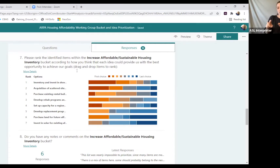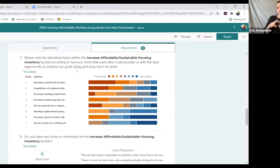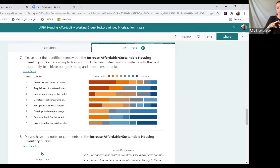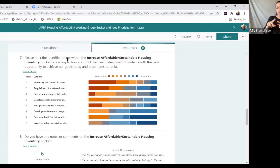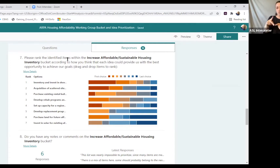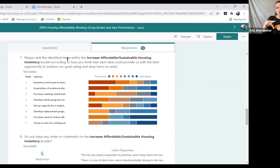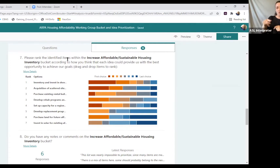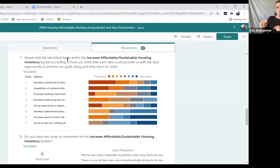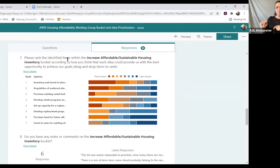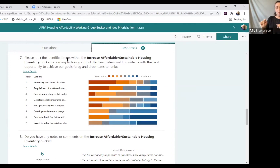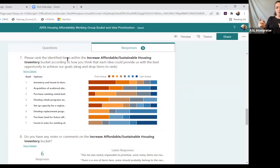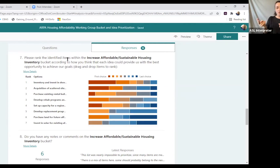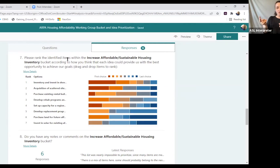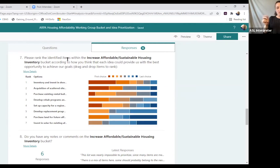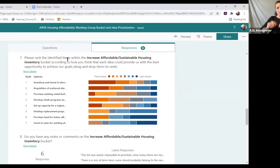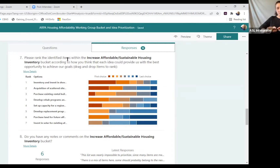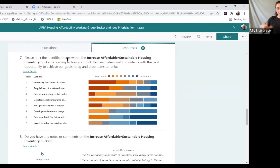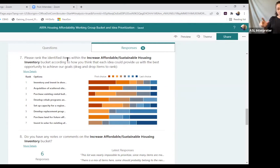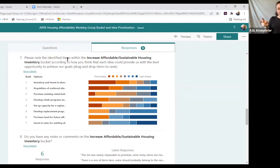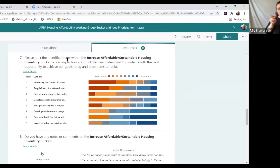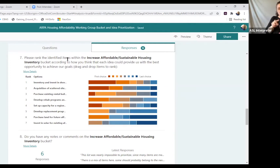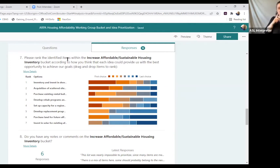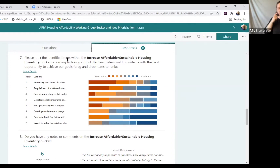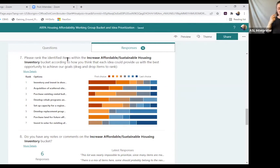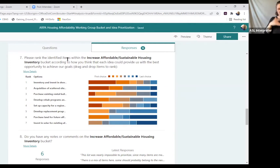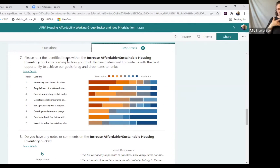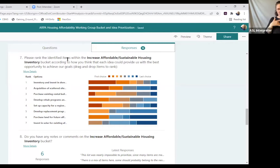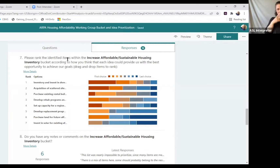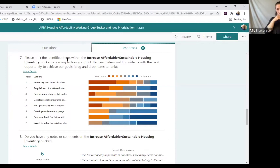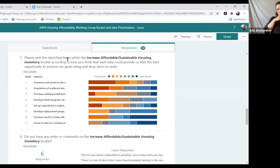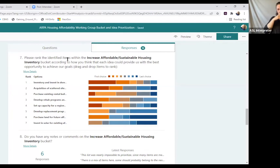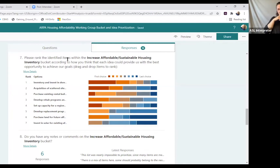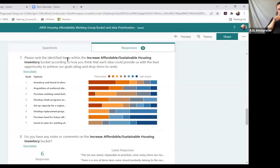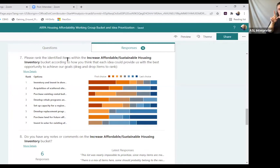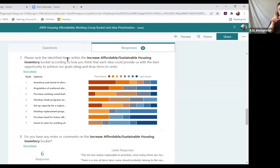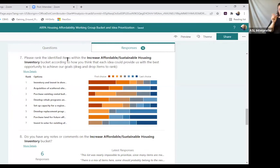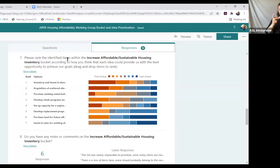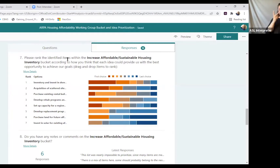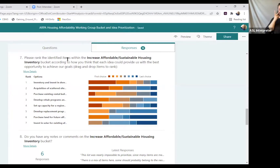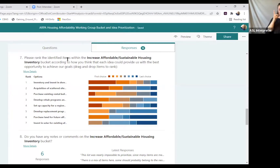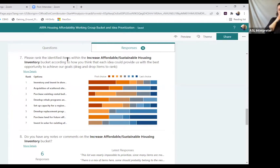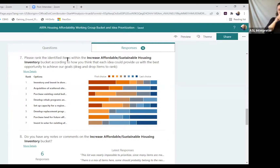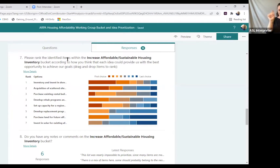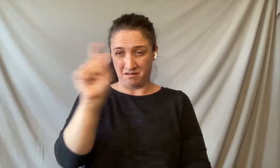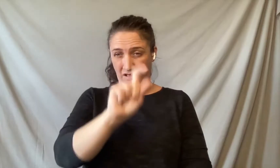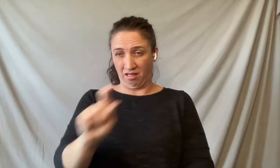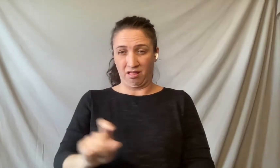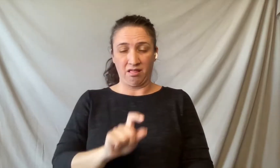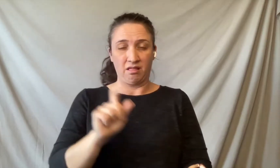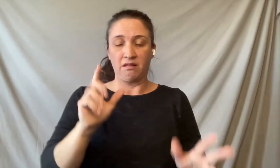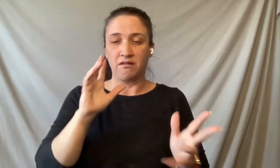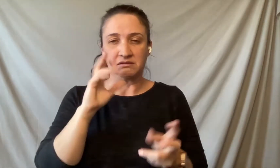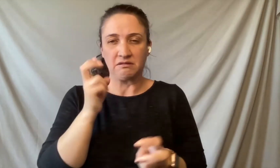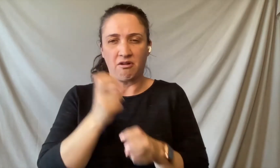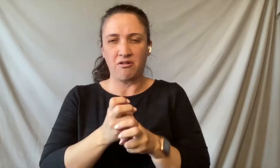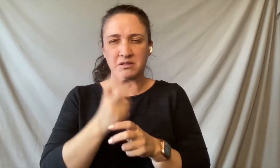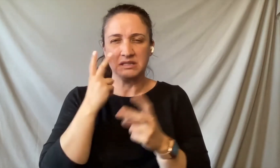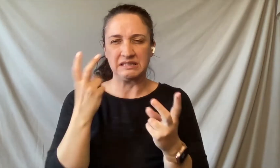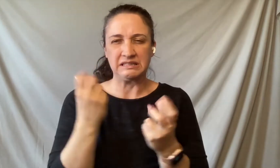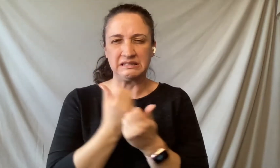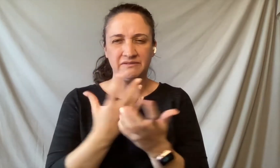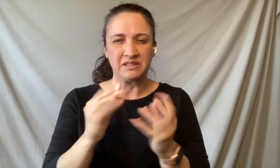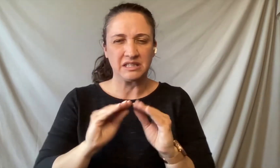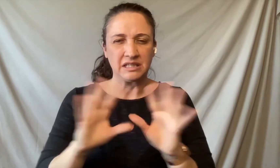the mouse overs are a little bit tough for me. And I'm imagining that maybe it's making it tough for you all. So bear with